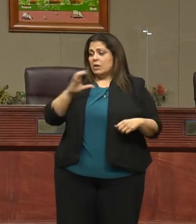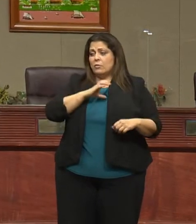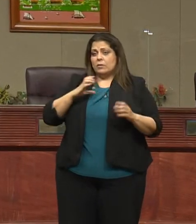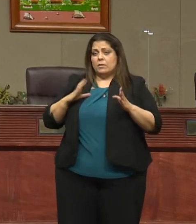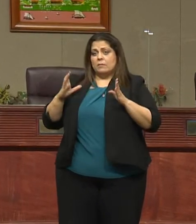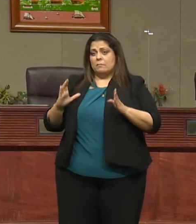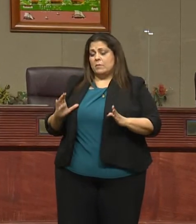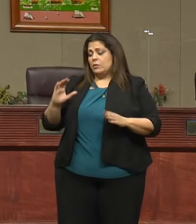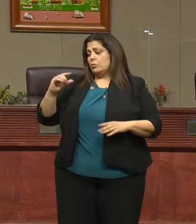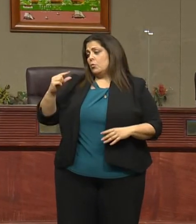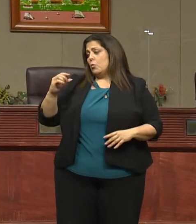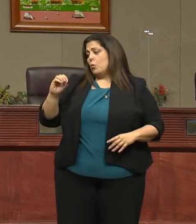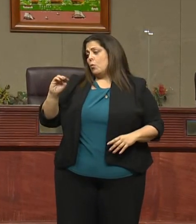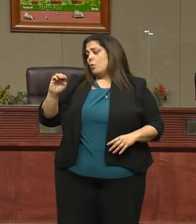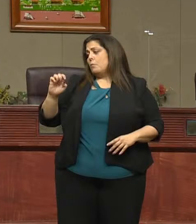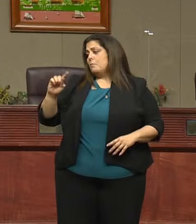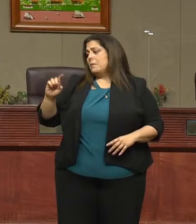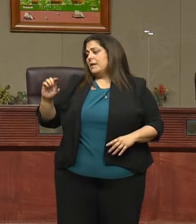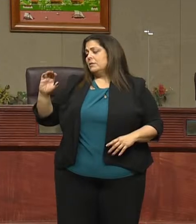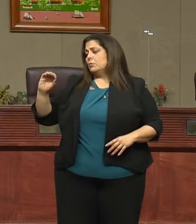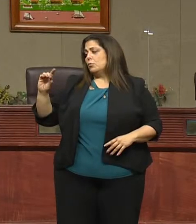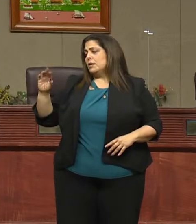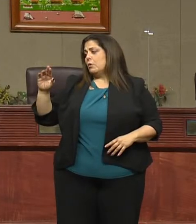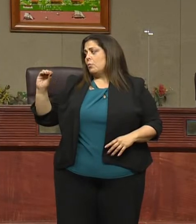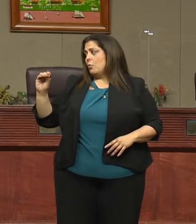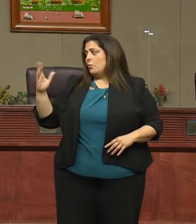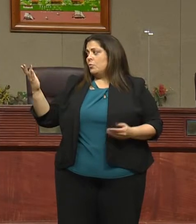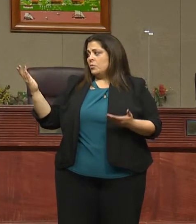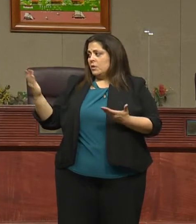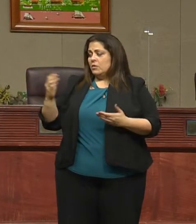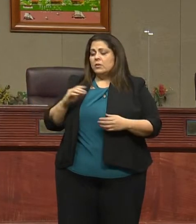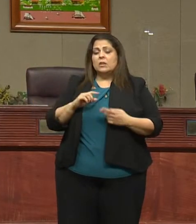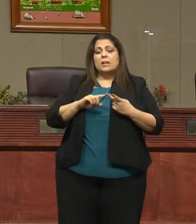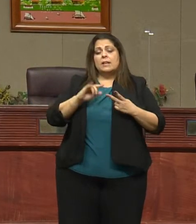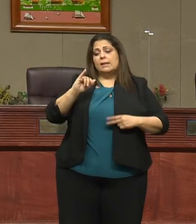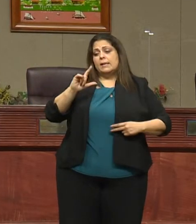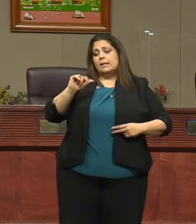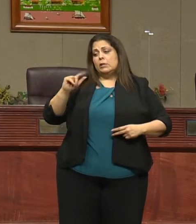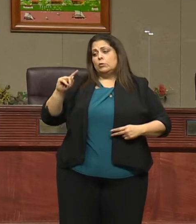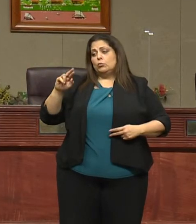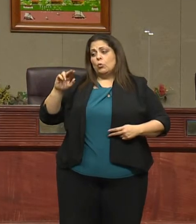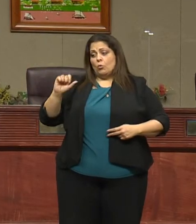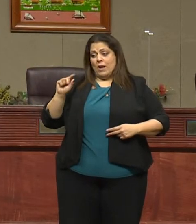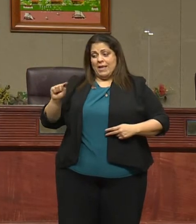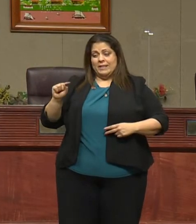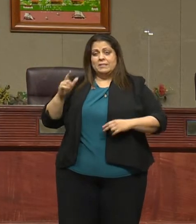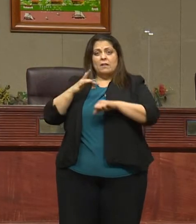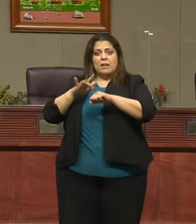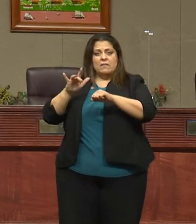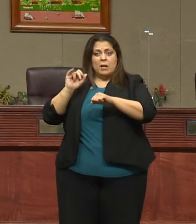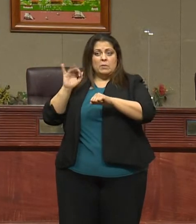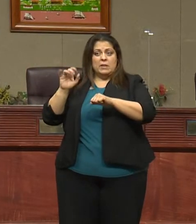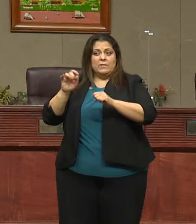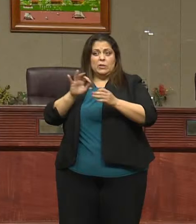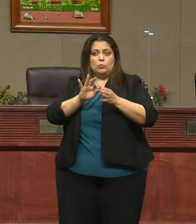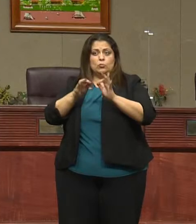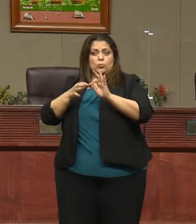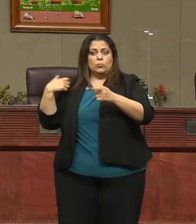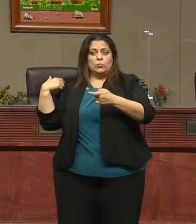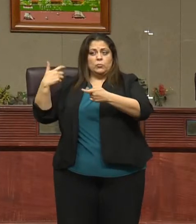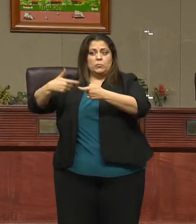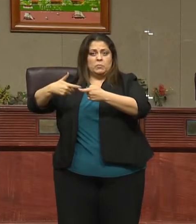Maribel Gomez-Cordero, who has joined us. Ms. Ilia Torres is here. If there are any questions for